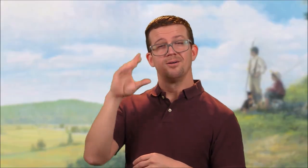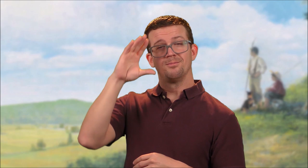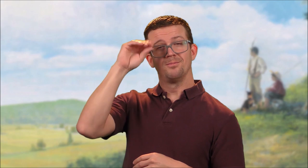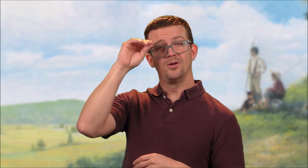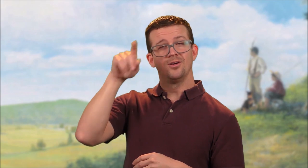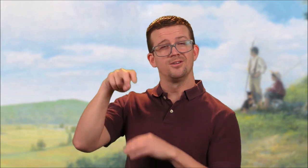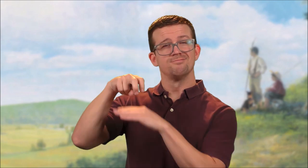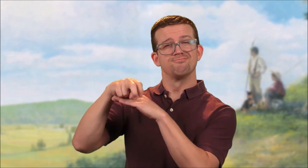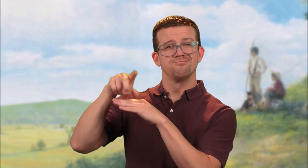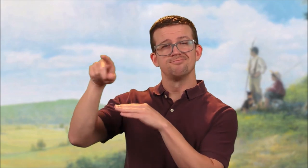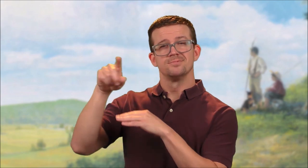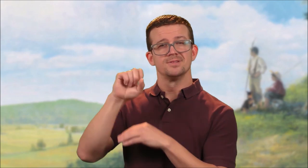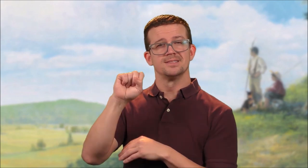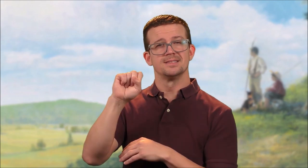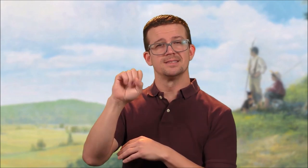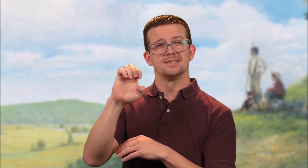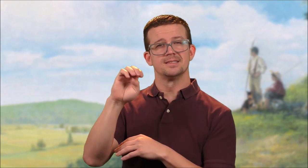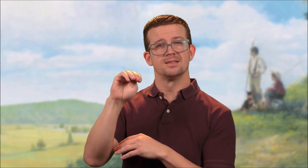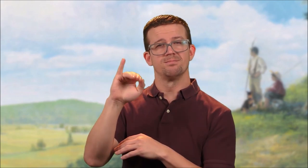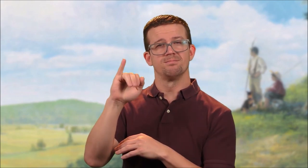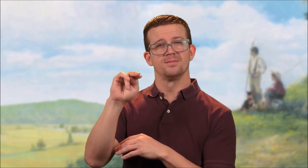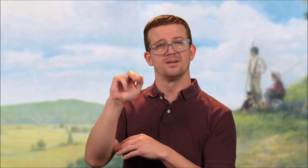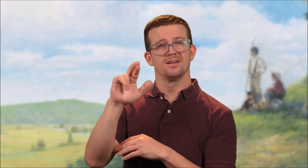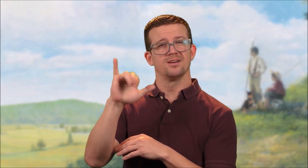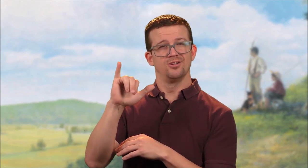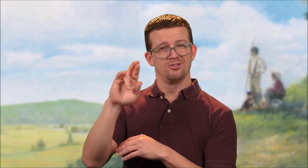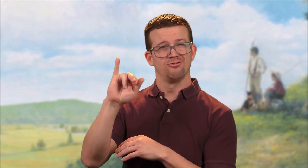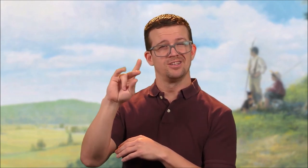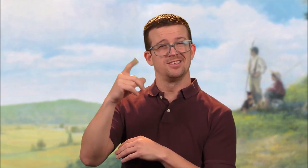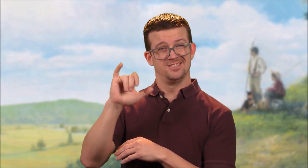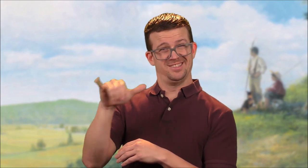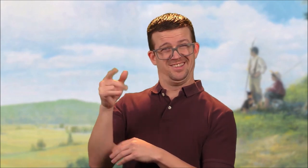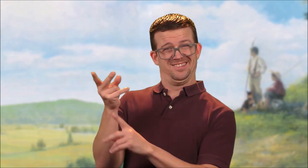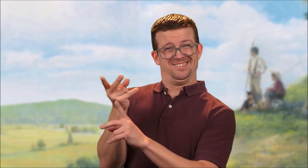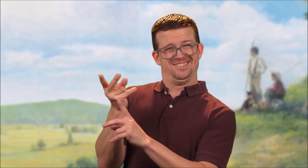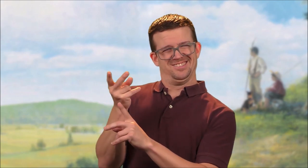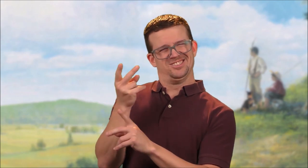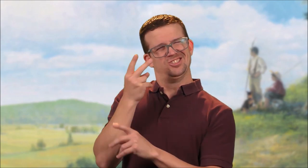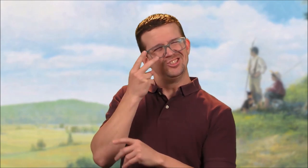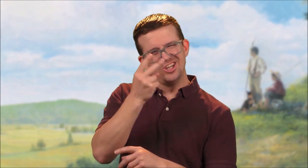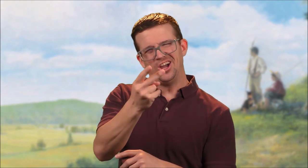But the Barefoot Boys up on Seminary Ridge saw it first.